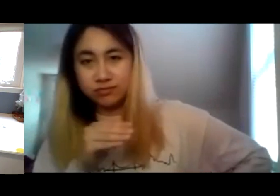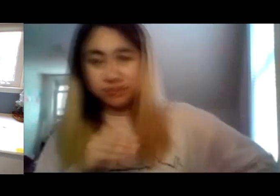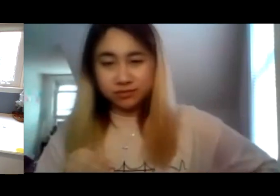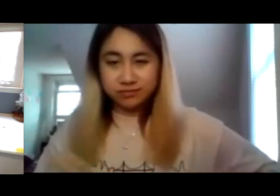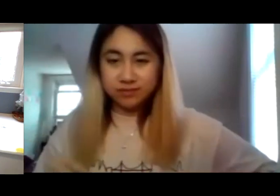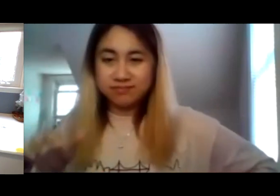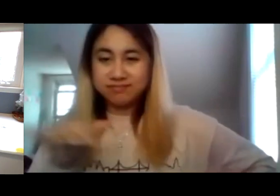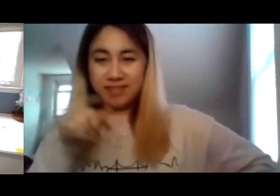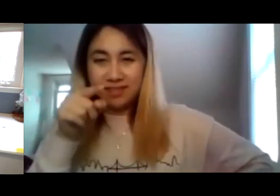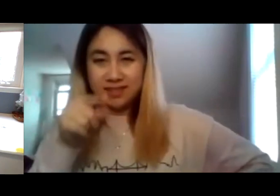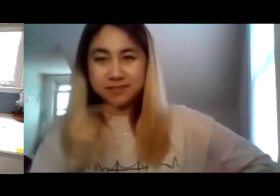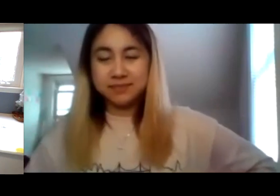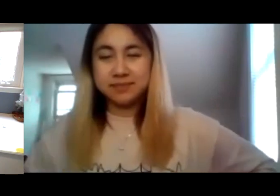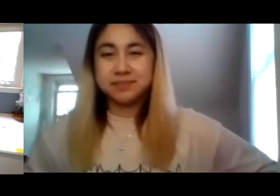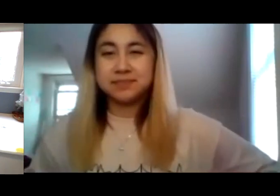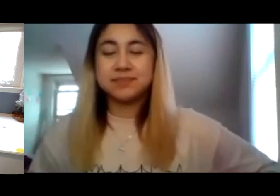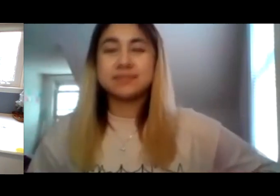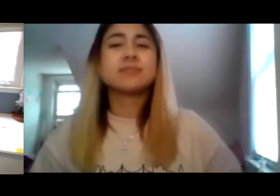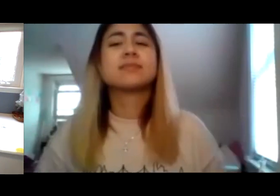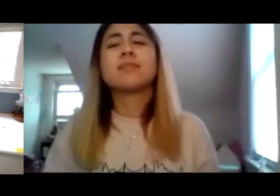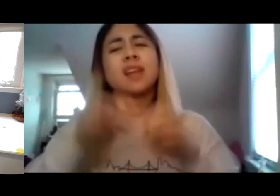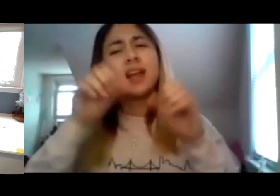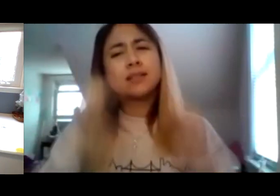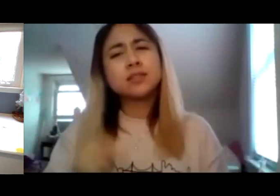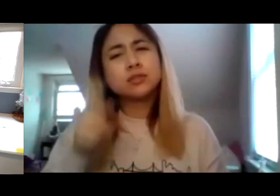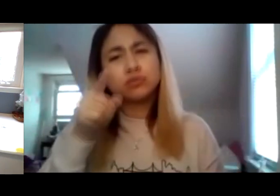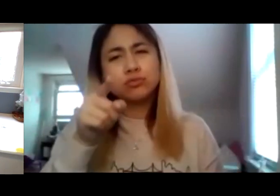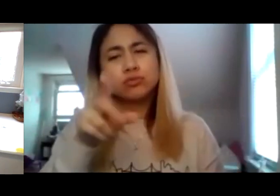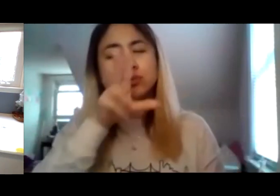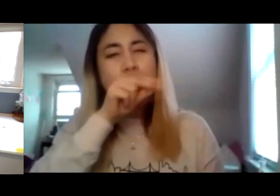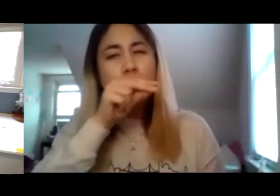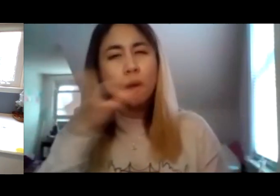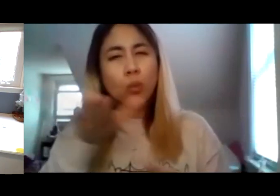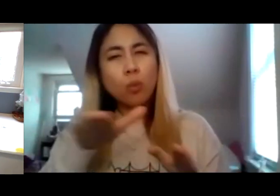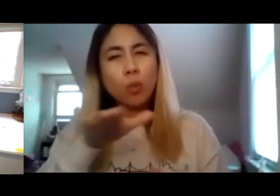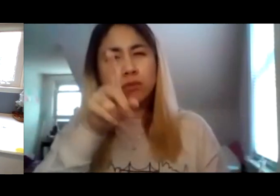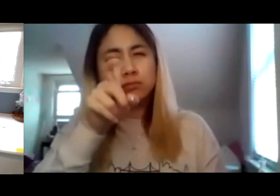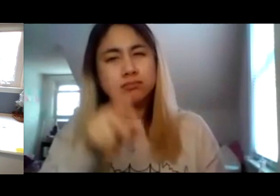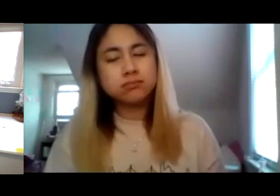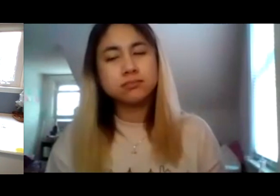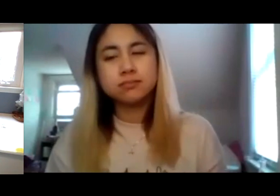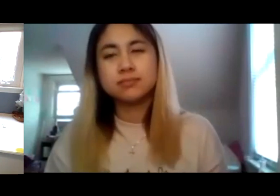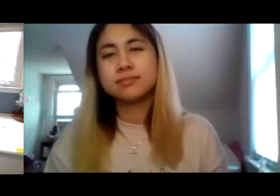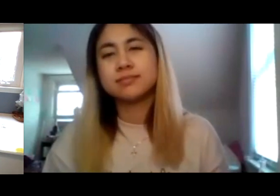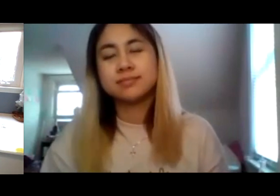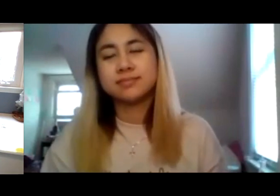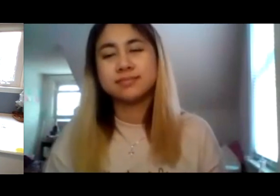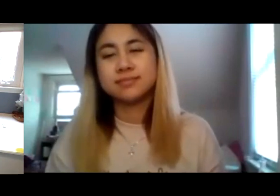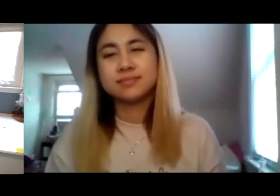Duck walk. So can everyone duck walk at home? Duck walk.